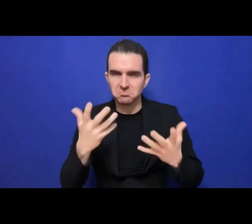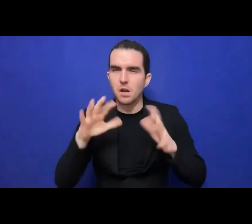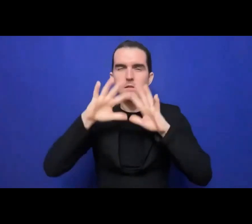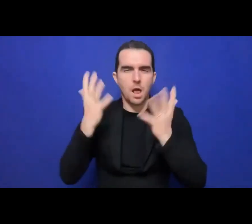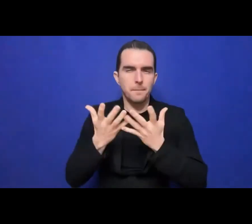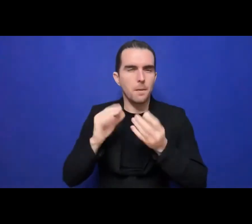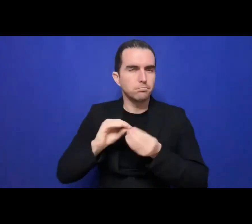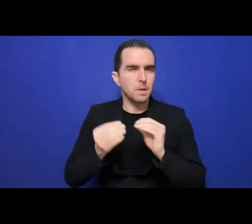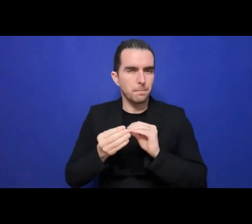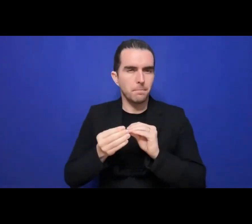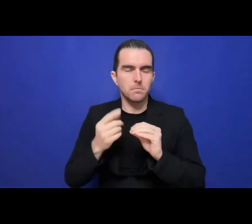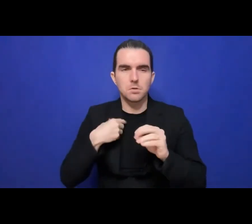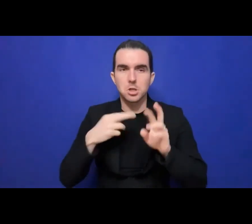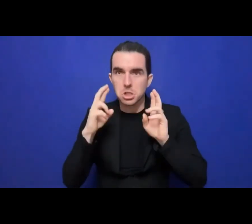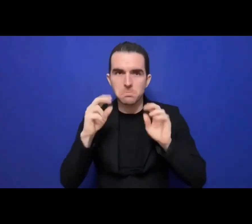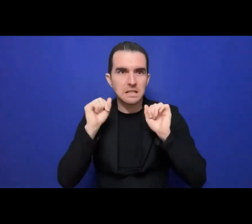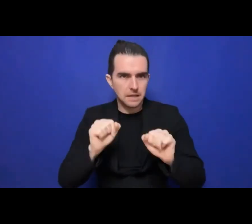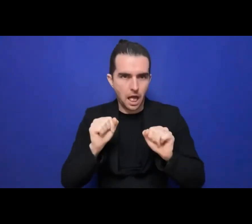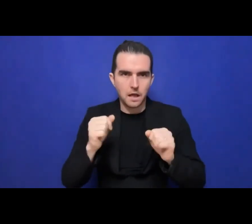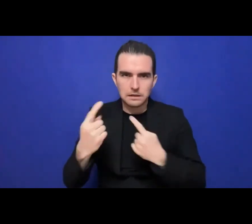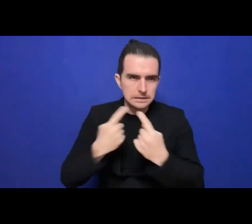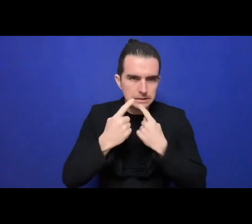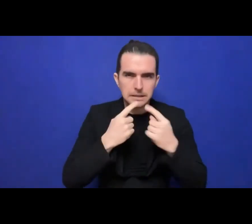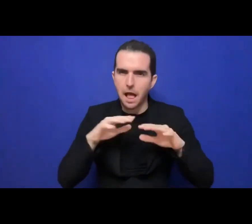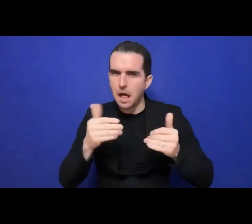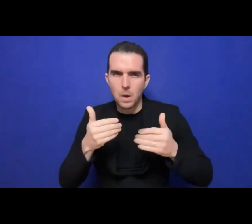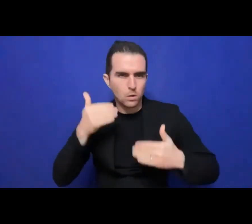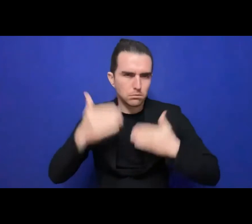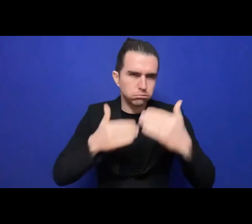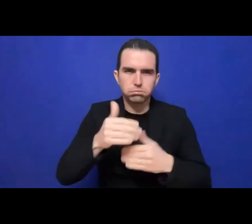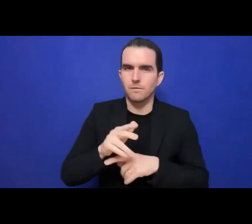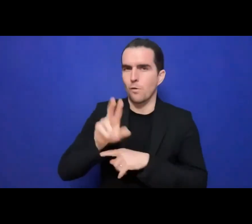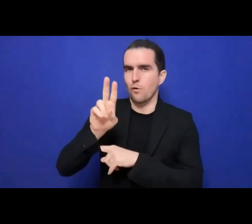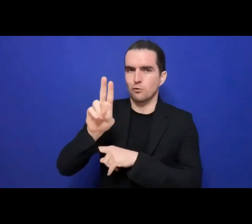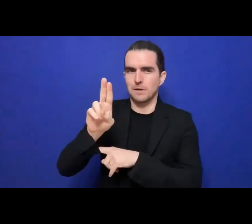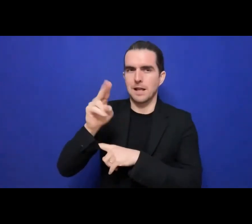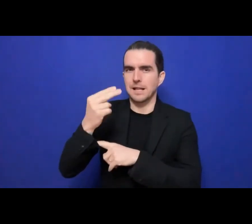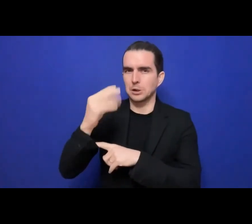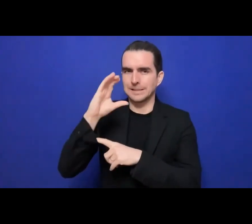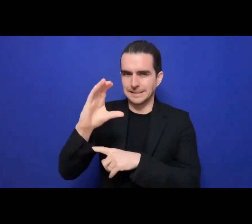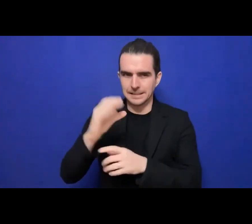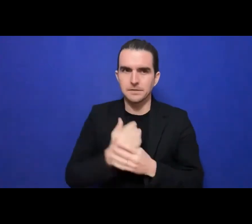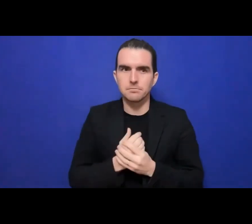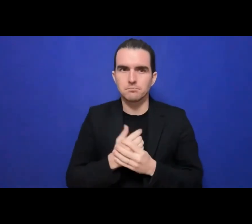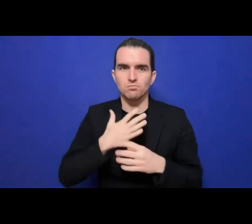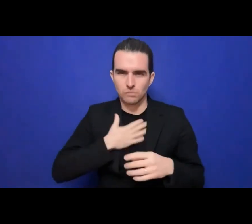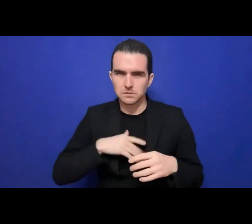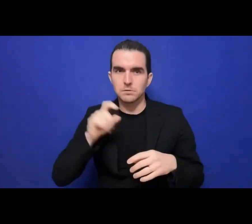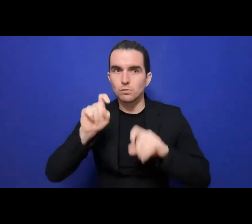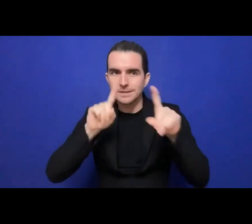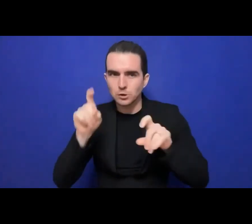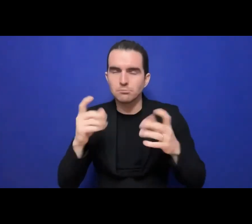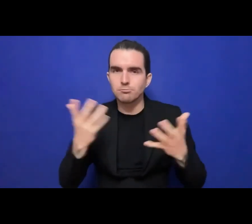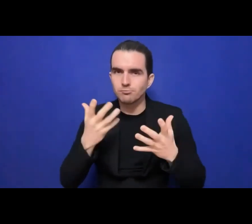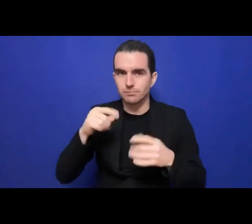box. So how can civil societies influence a more active participation of international financial organizations